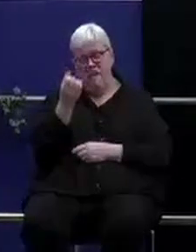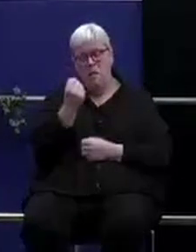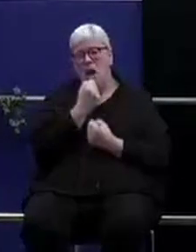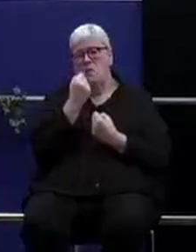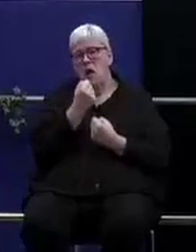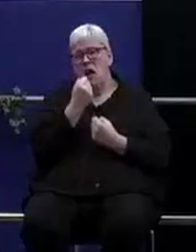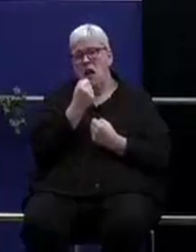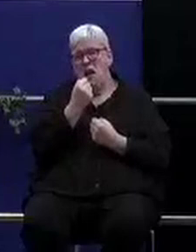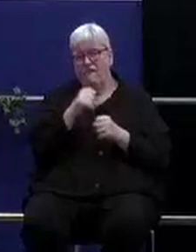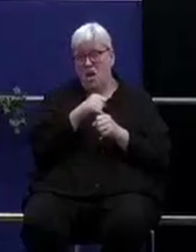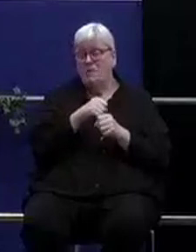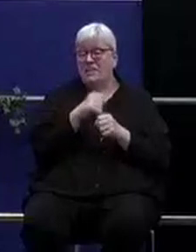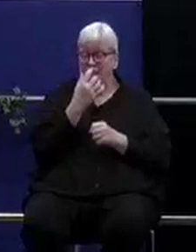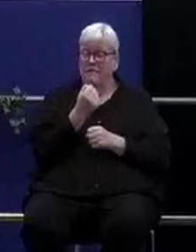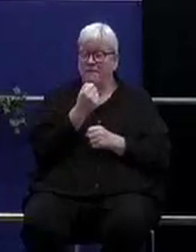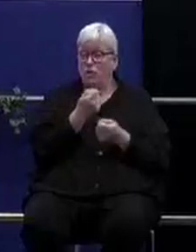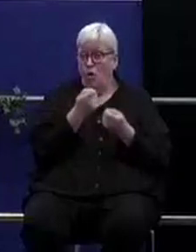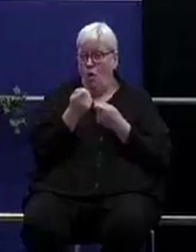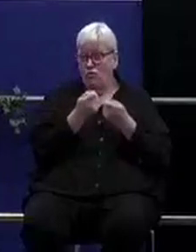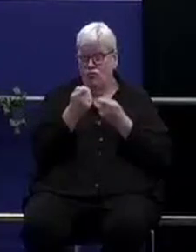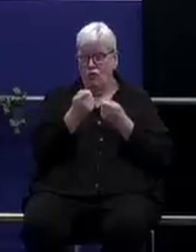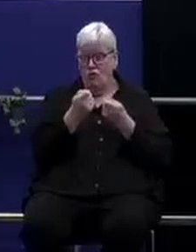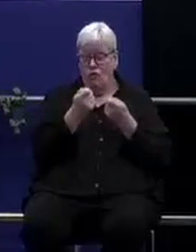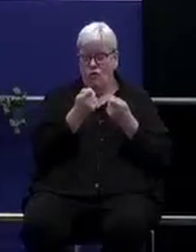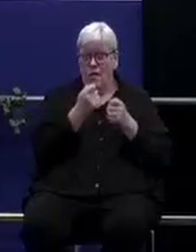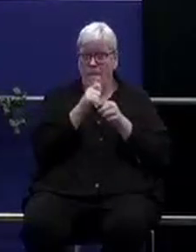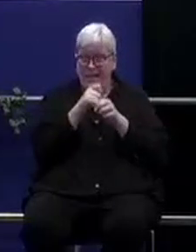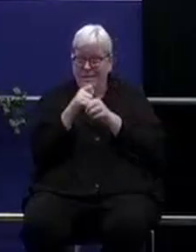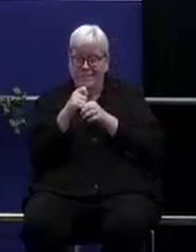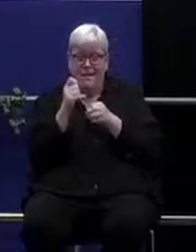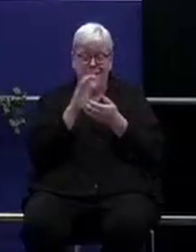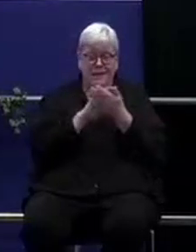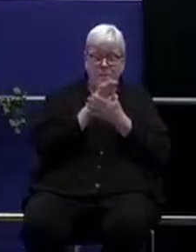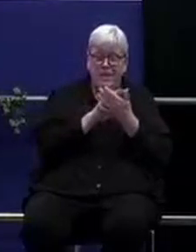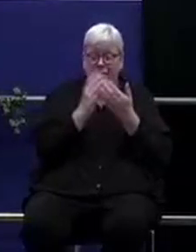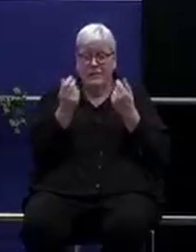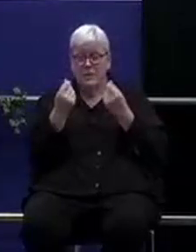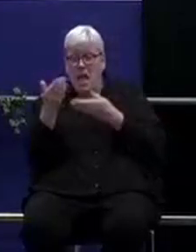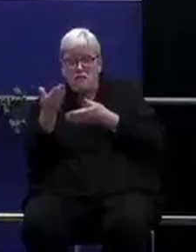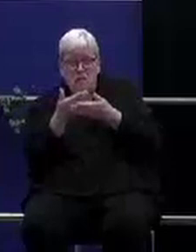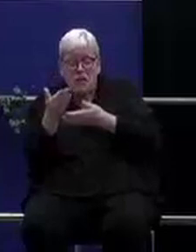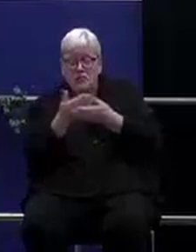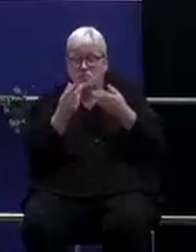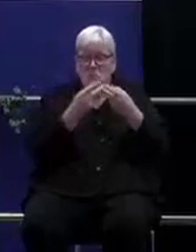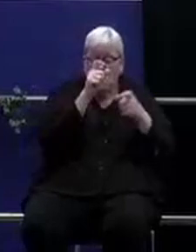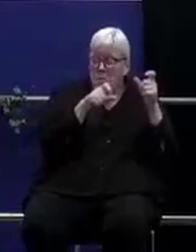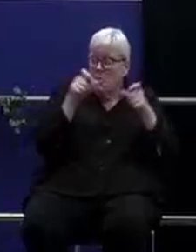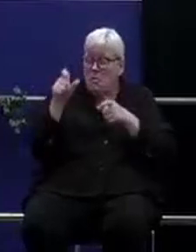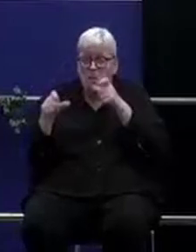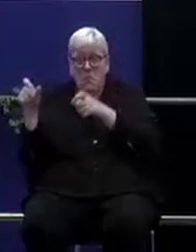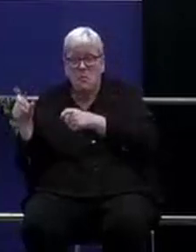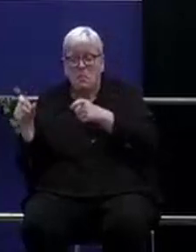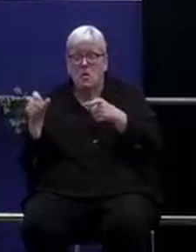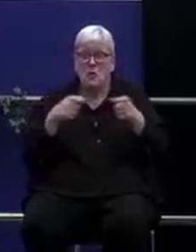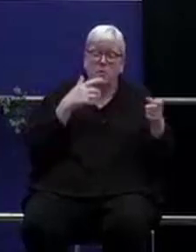because she is the pharmacist that is in control of all the medicine and therefore has a lot more interactions with other inhabitants than perhaps someone that